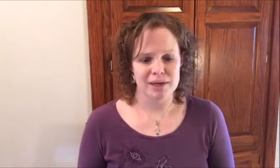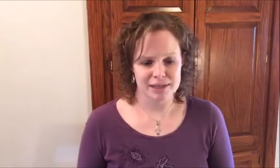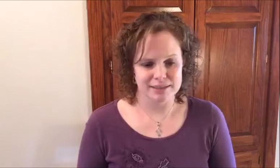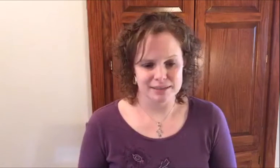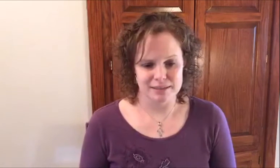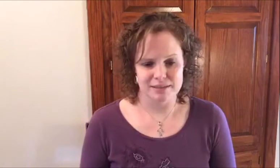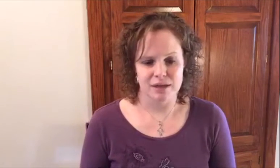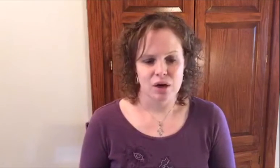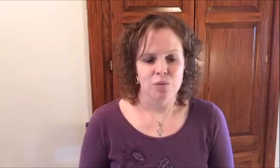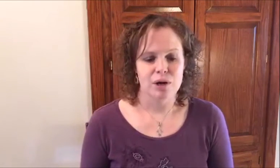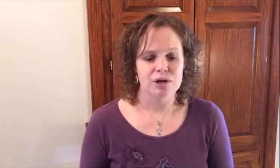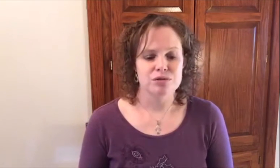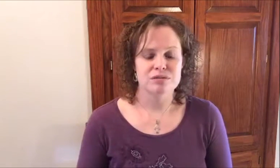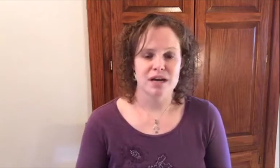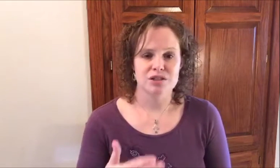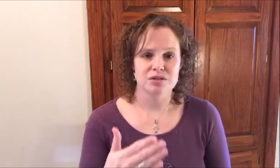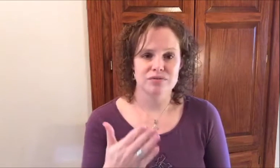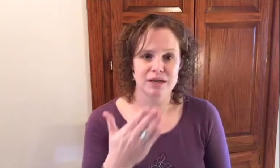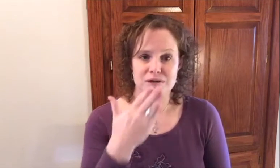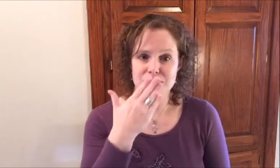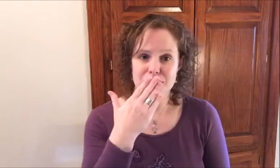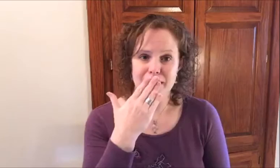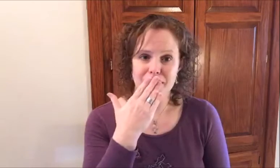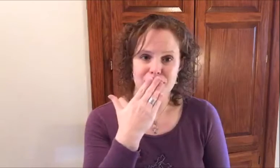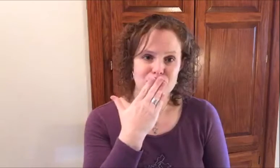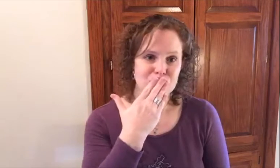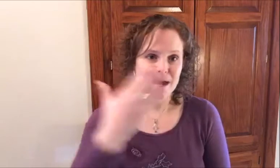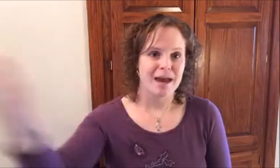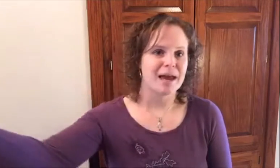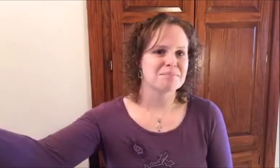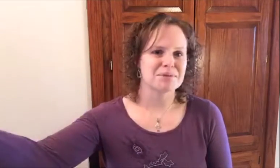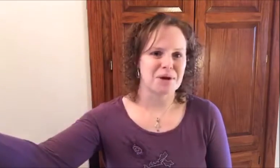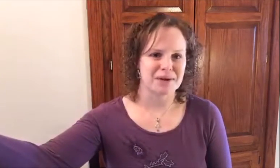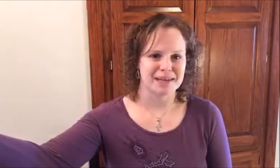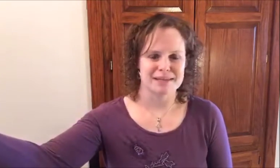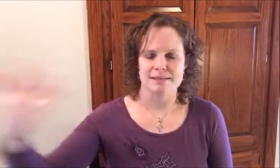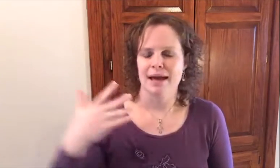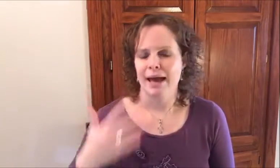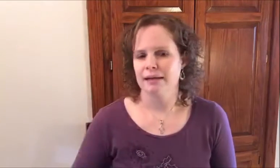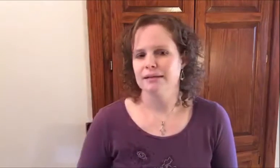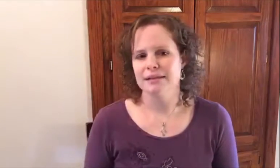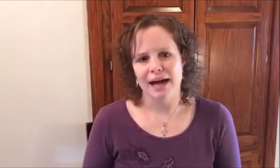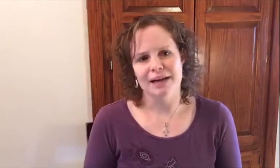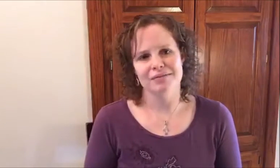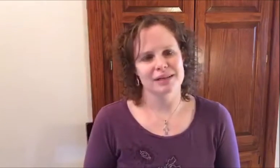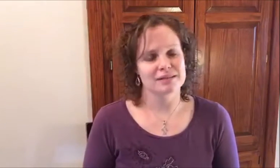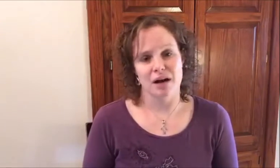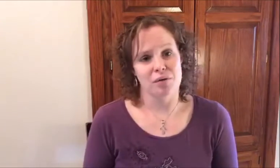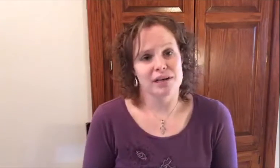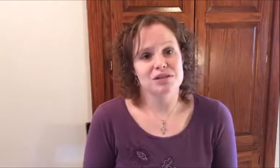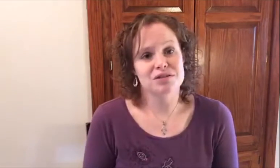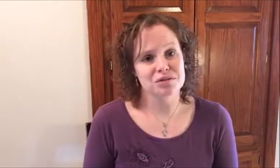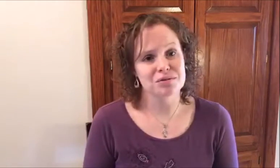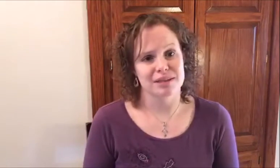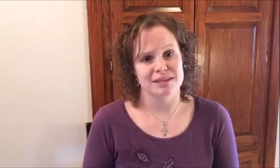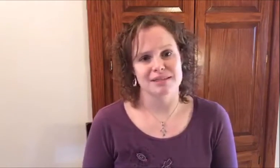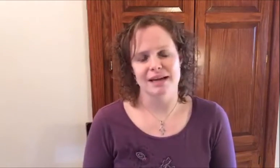blowing kisses, where you touch your fingers to your mouth and blow a kiss. And a lot of kids already do this, and